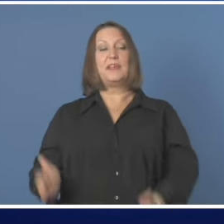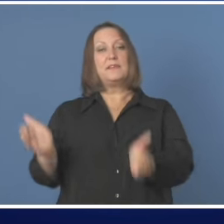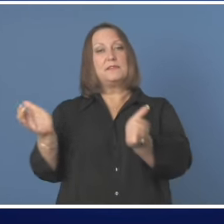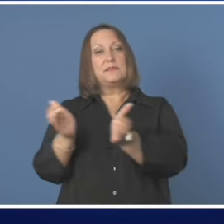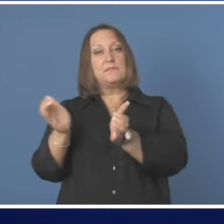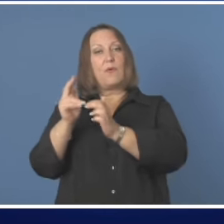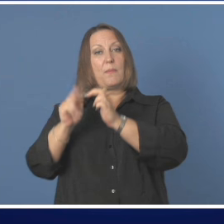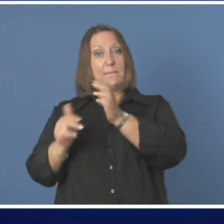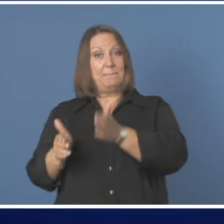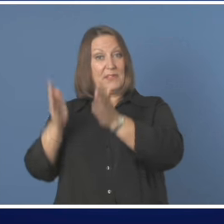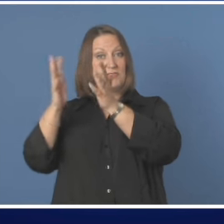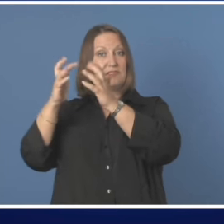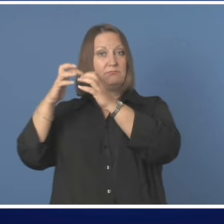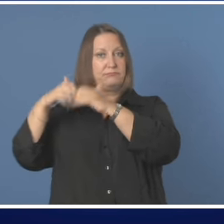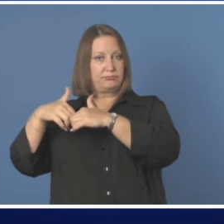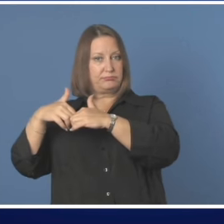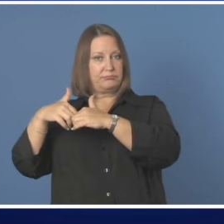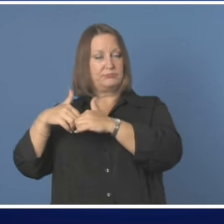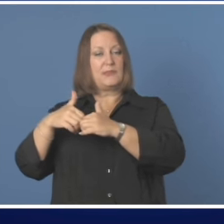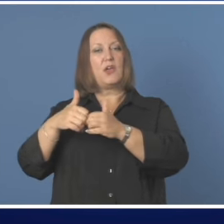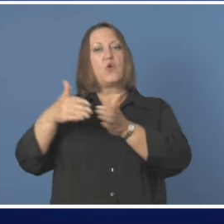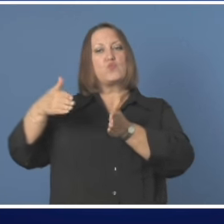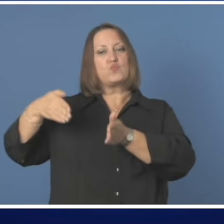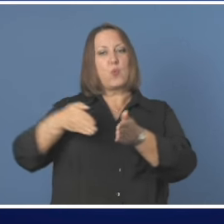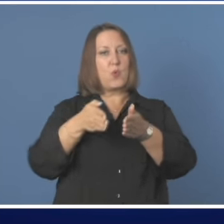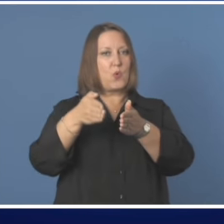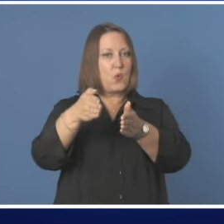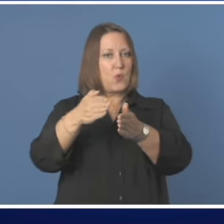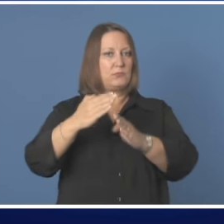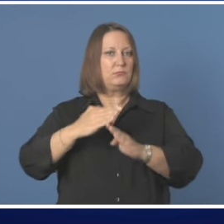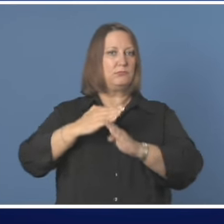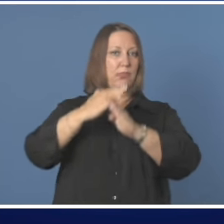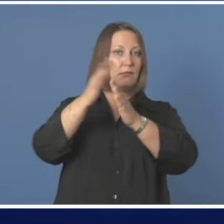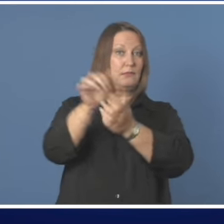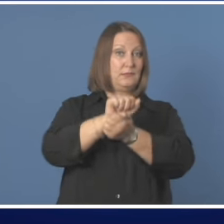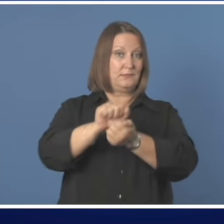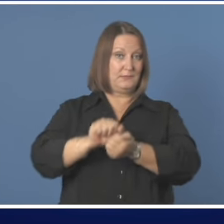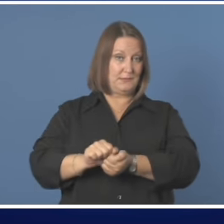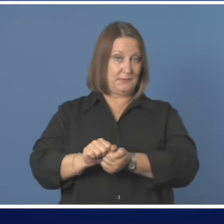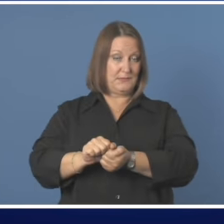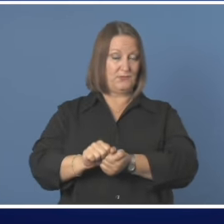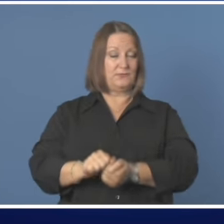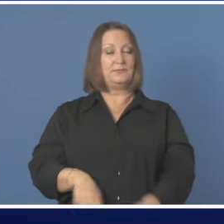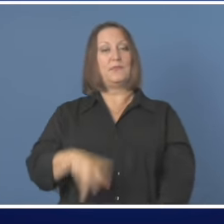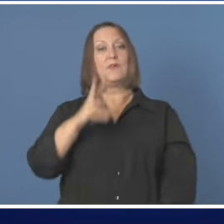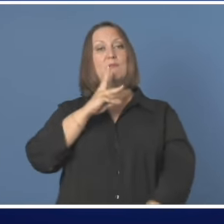extensive. Small buildings, low-lying roads cut off.